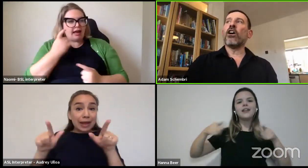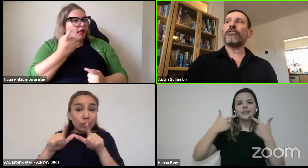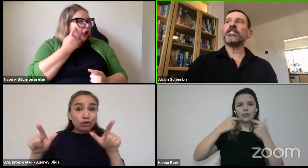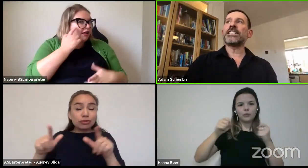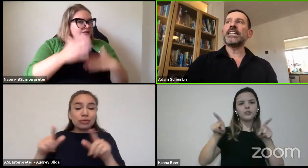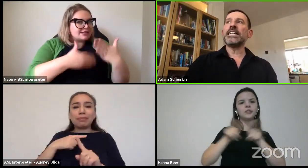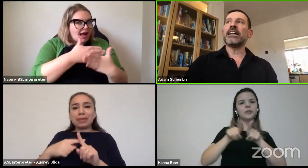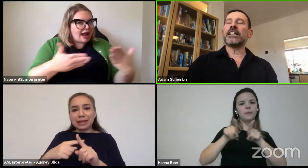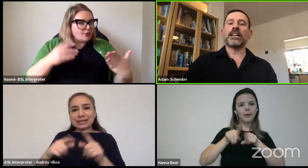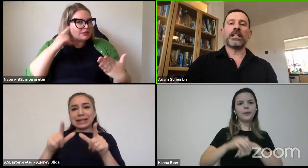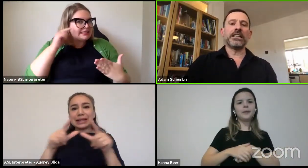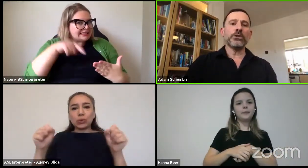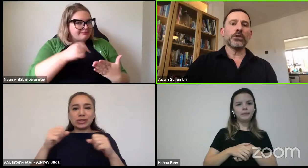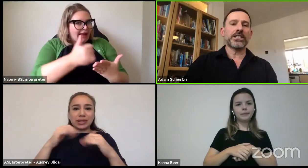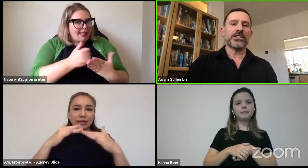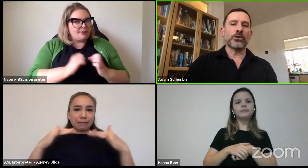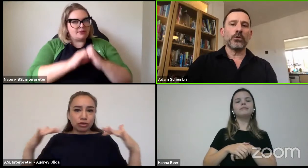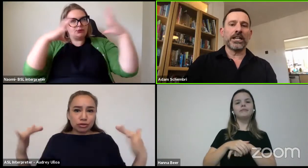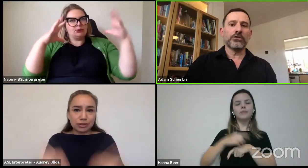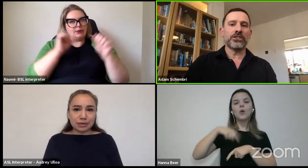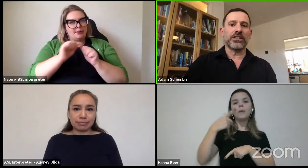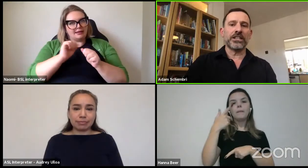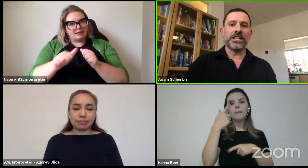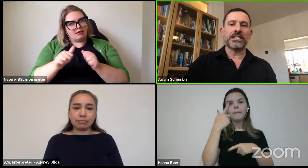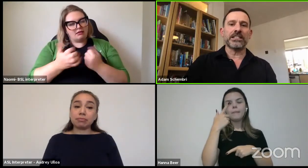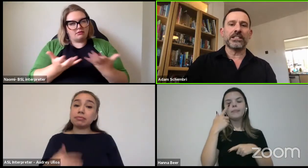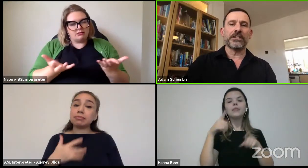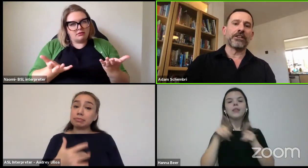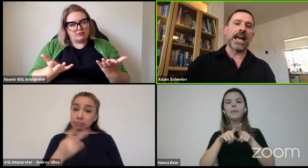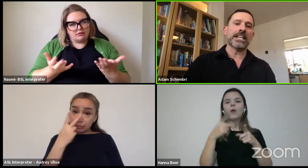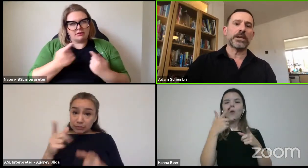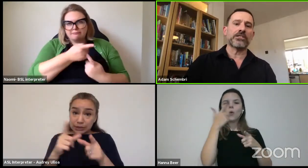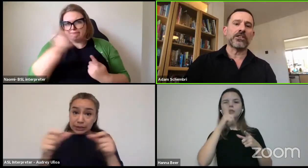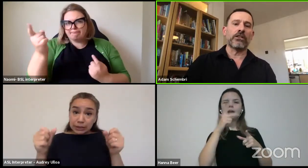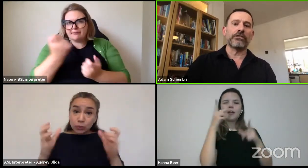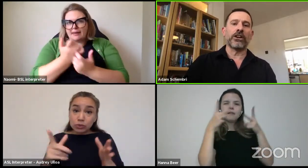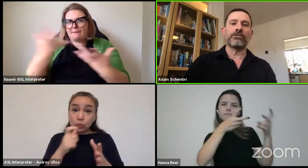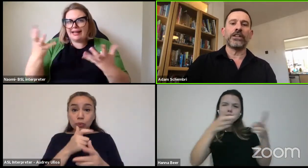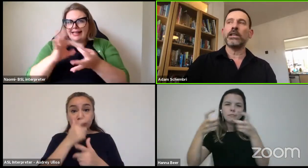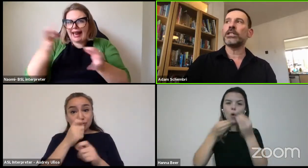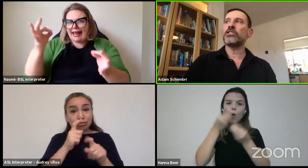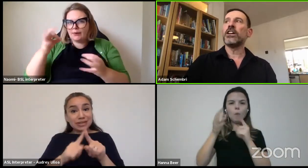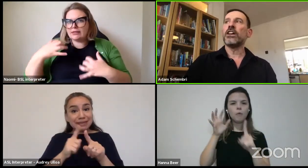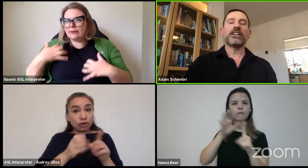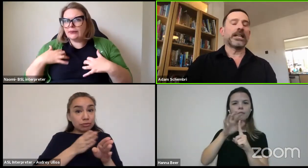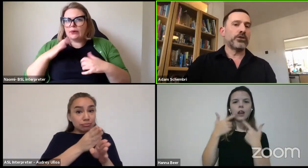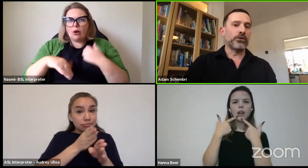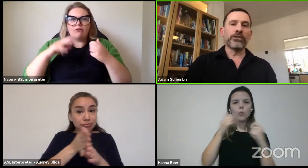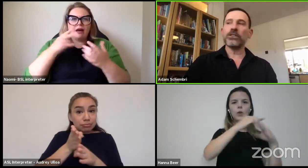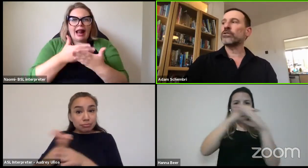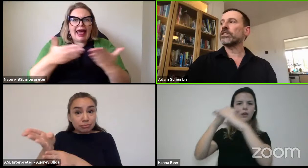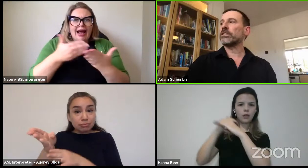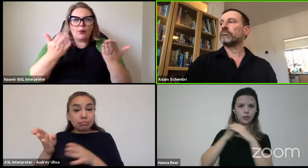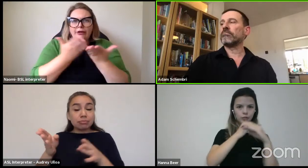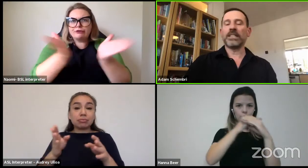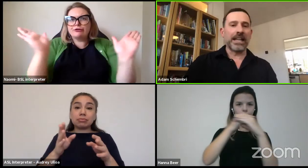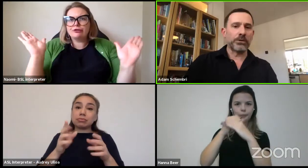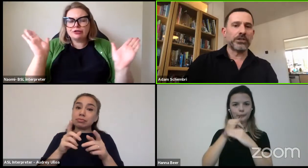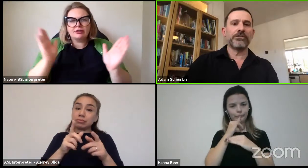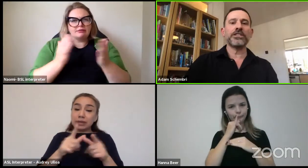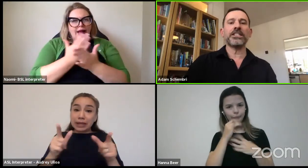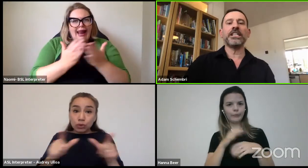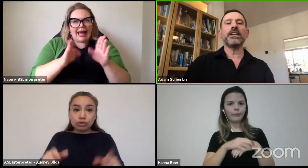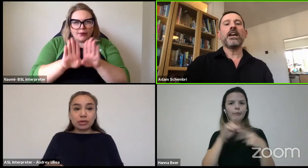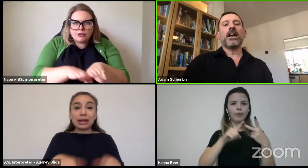we often see linguists who are interested in these different aspects of language universals,